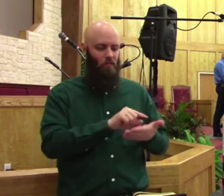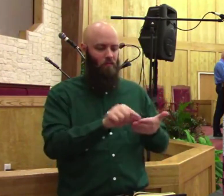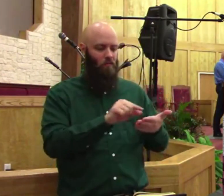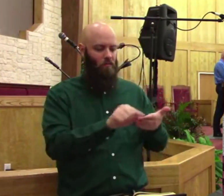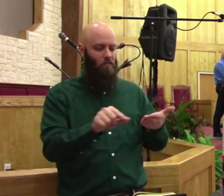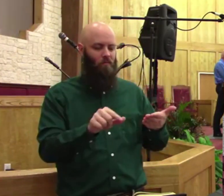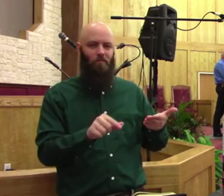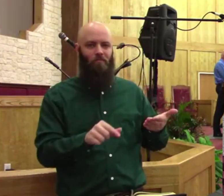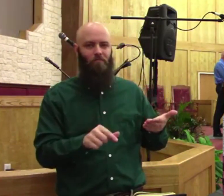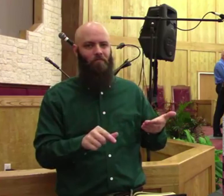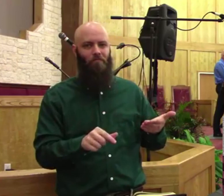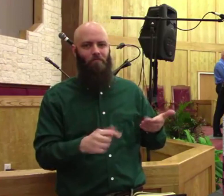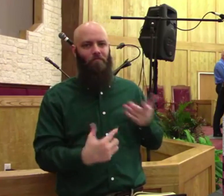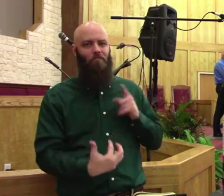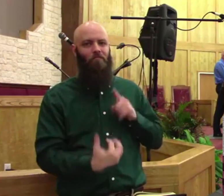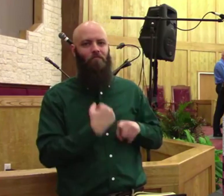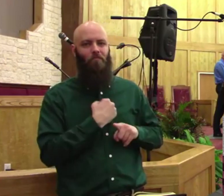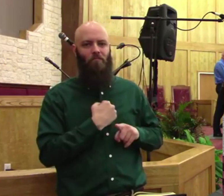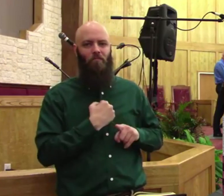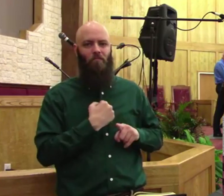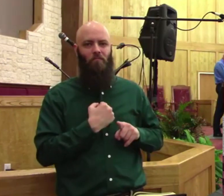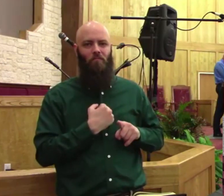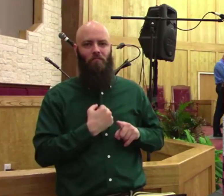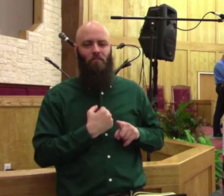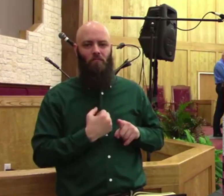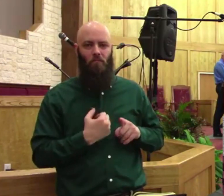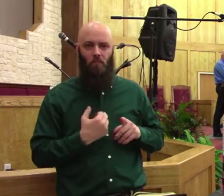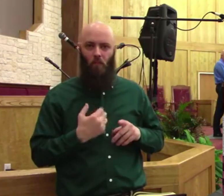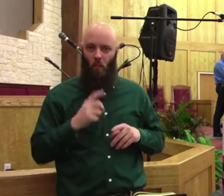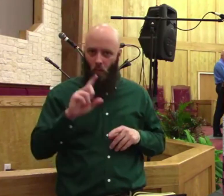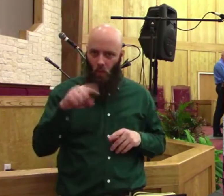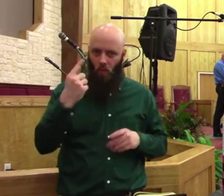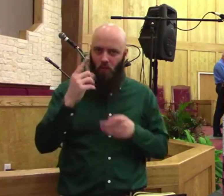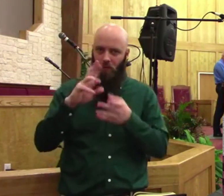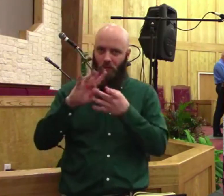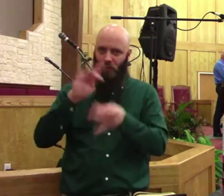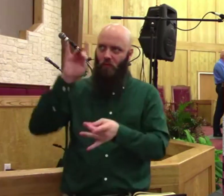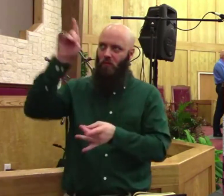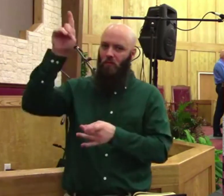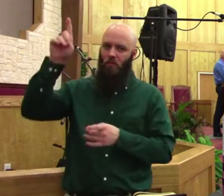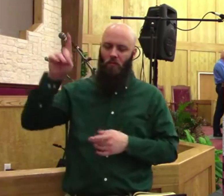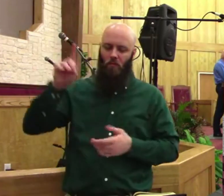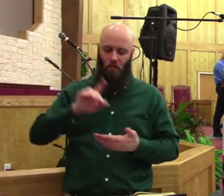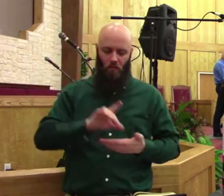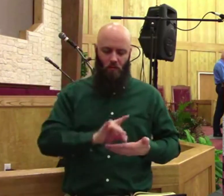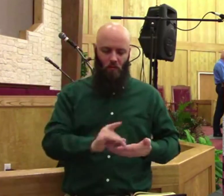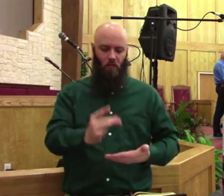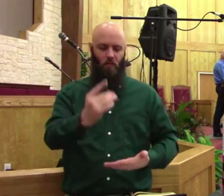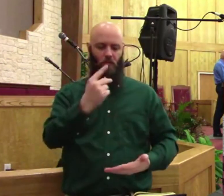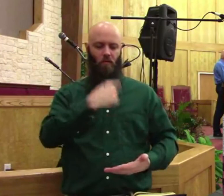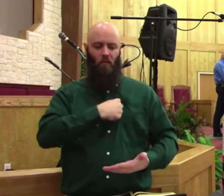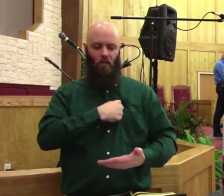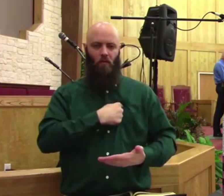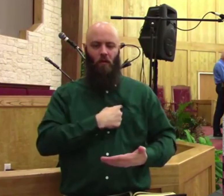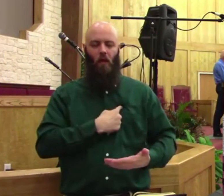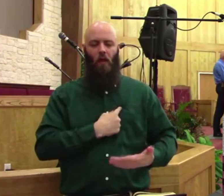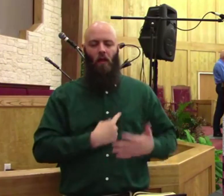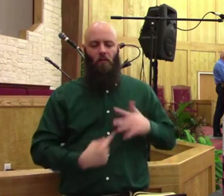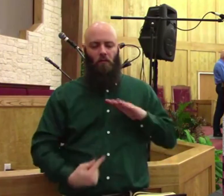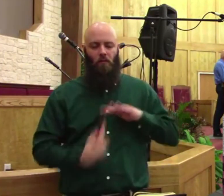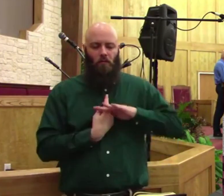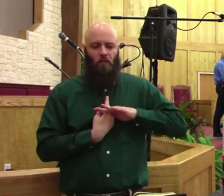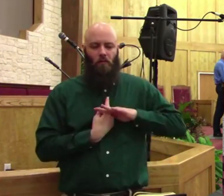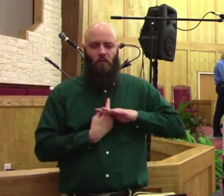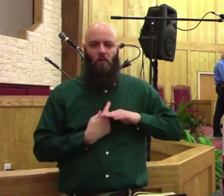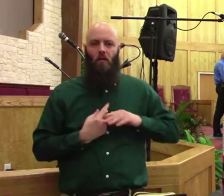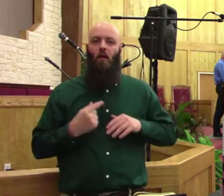does not have the power it has when the Spirit of God takes the Word of God, drives it into our heart, and then empowers